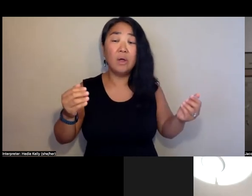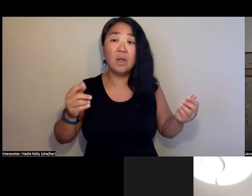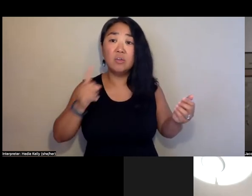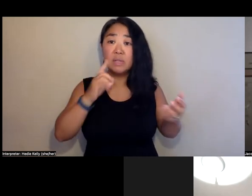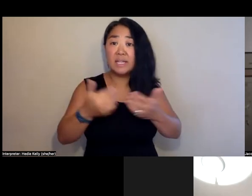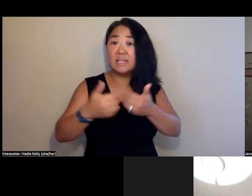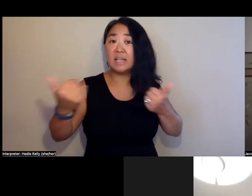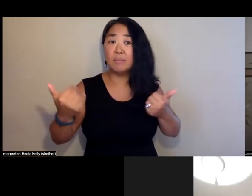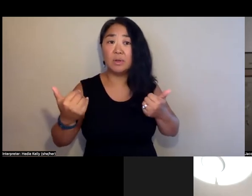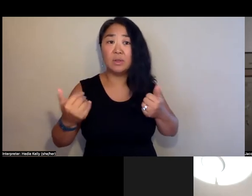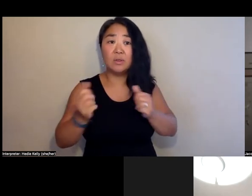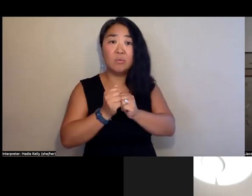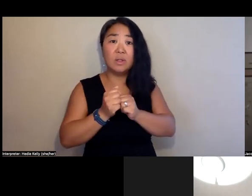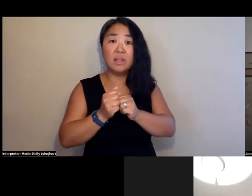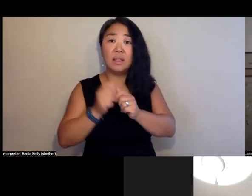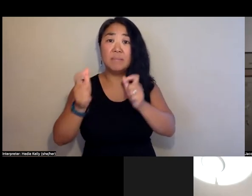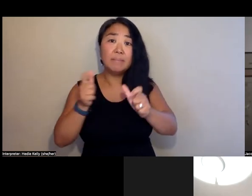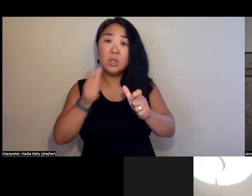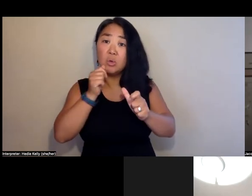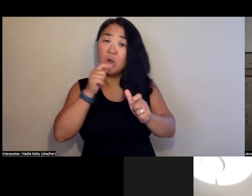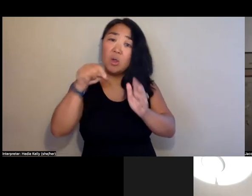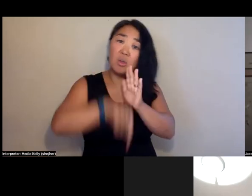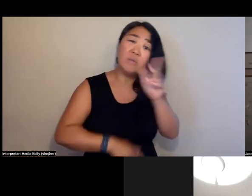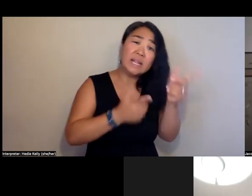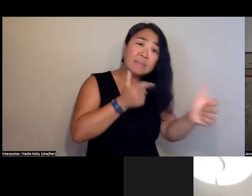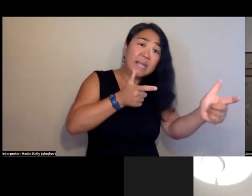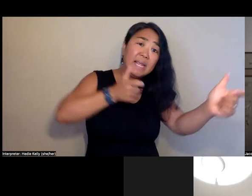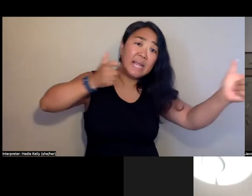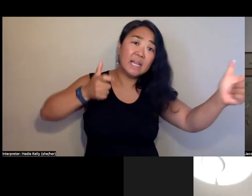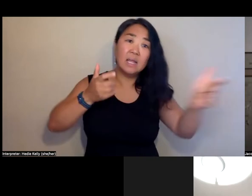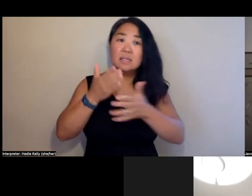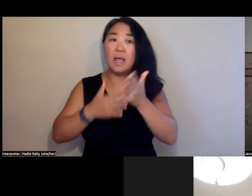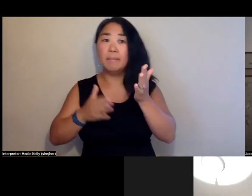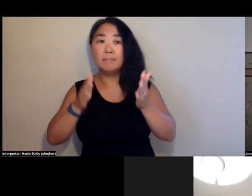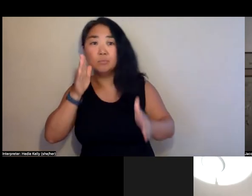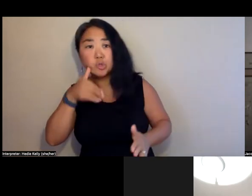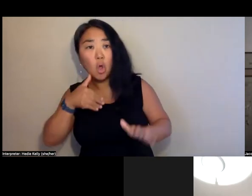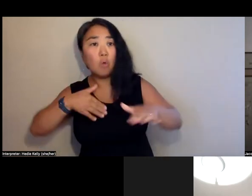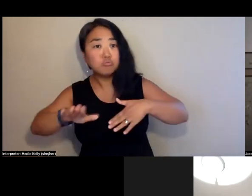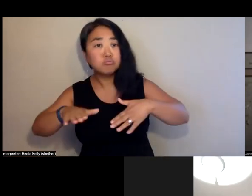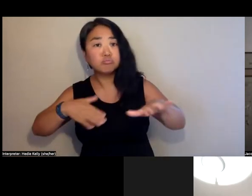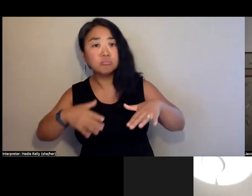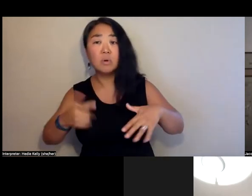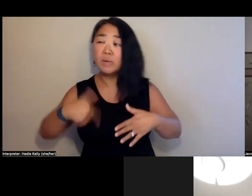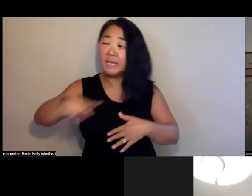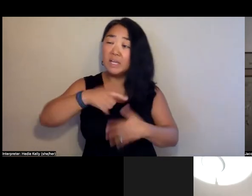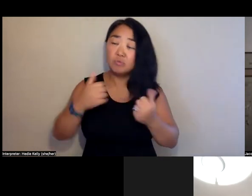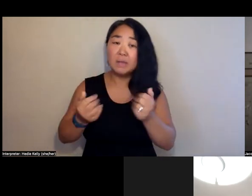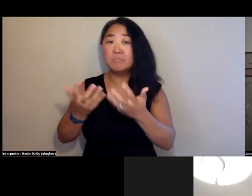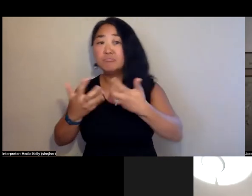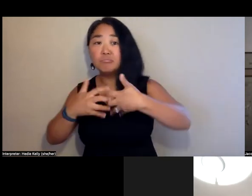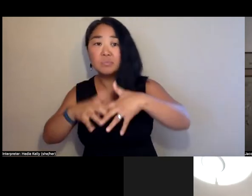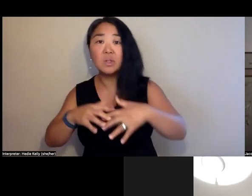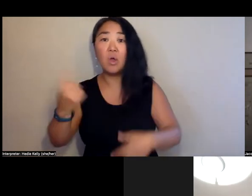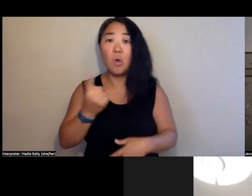out into people that are like super speedy versus super slow? And we were able to talk through some of that, that we always keep it